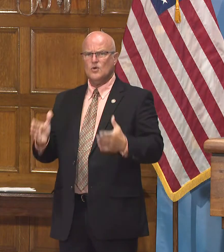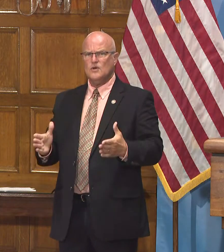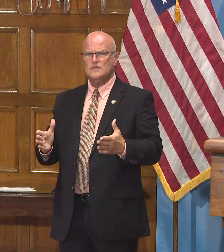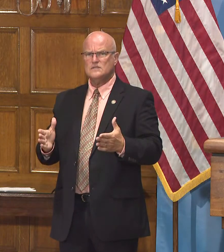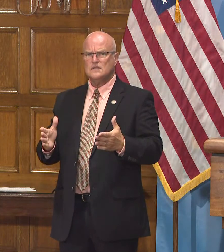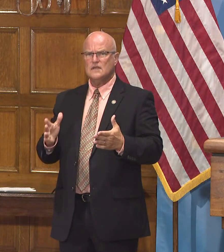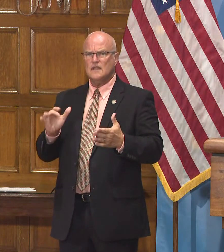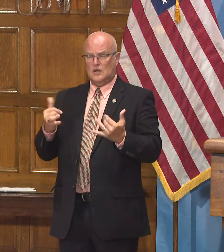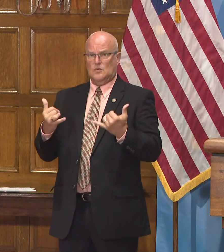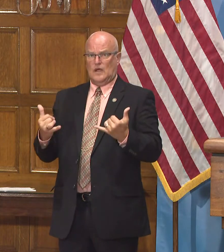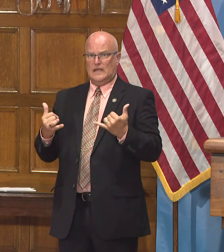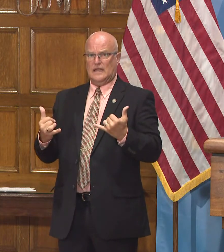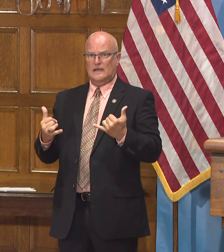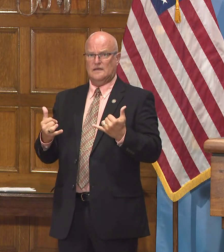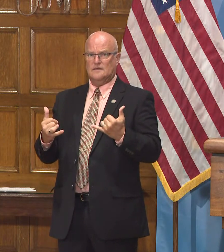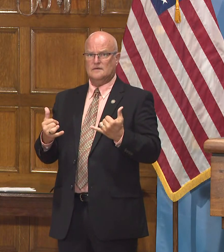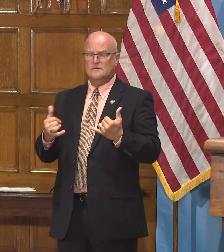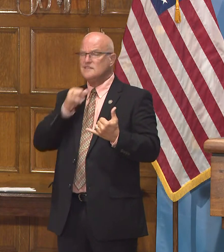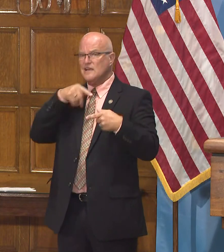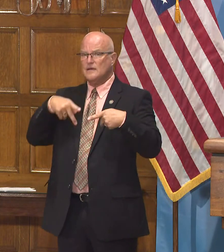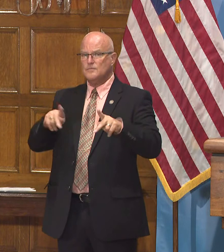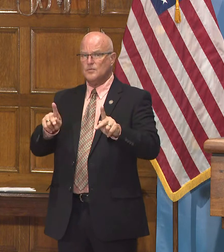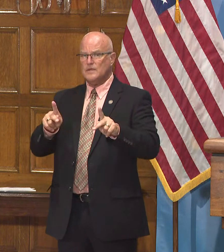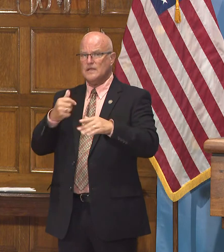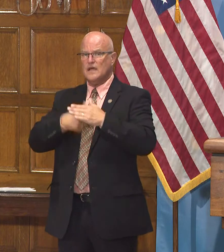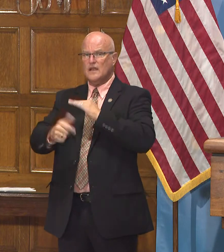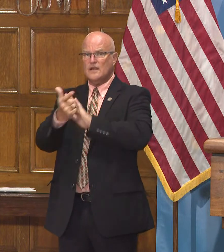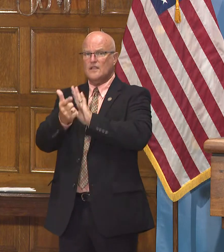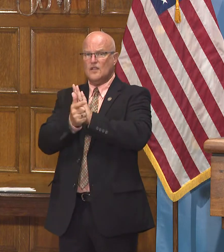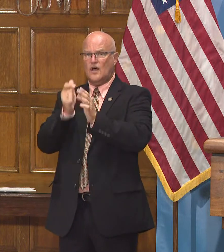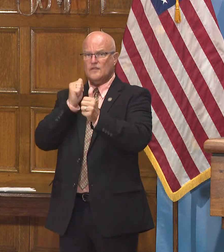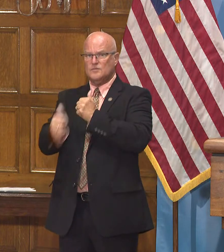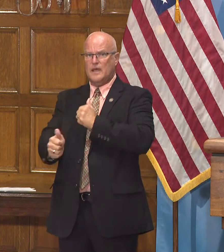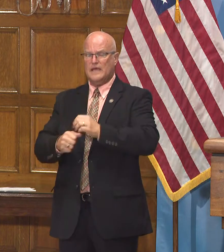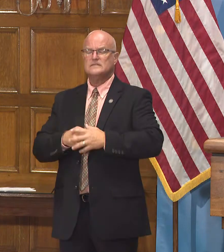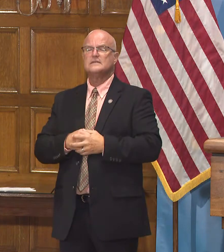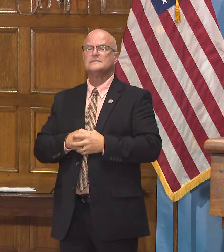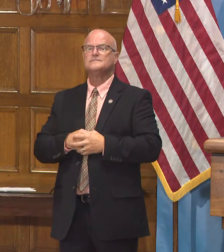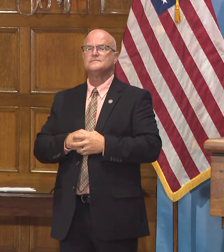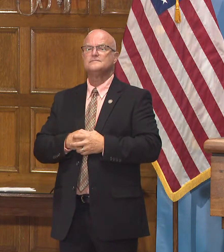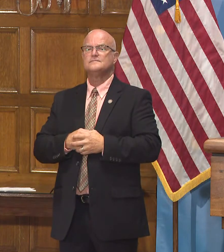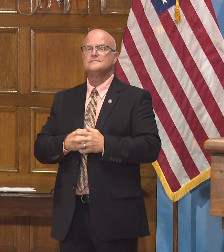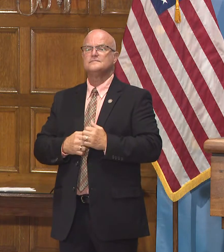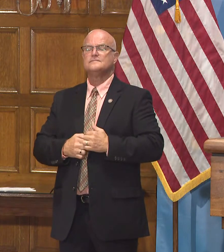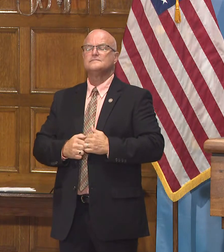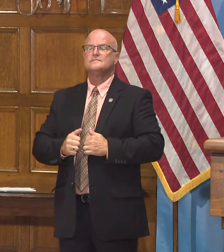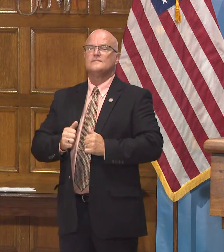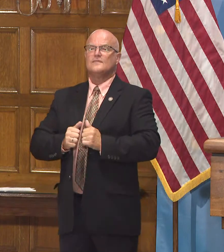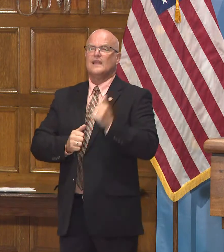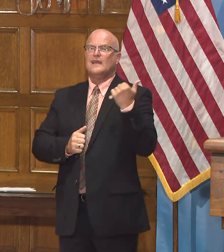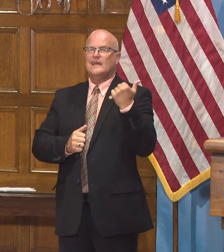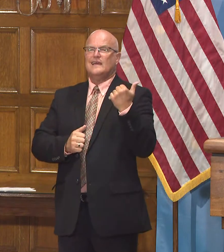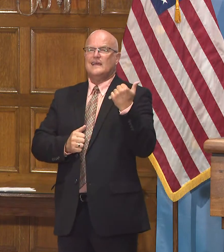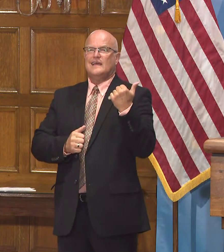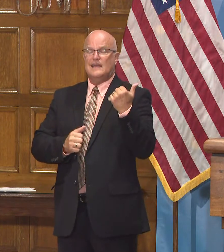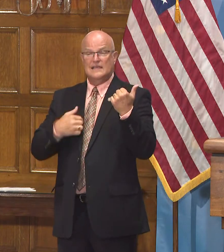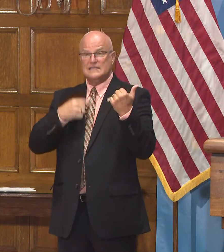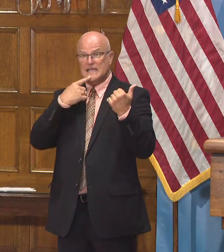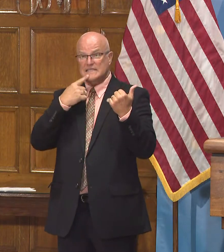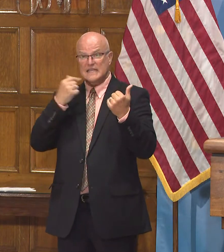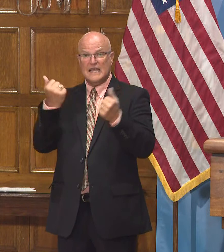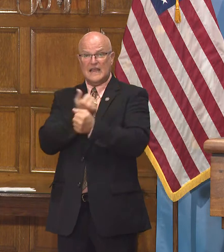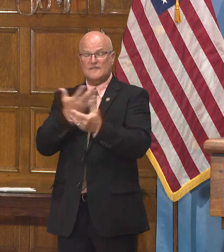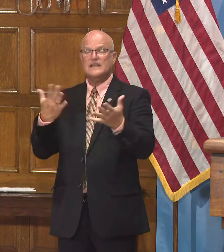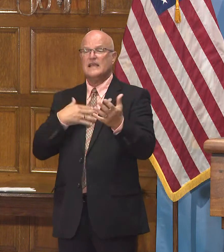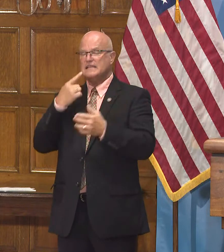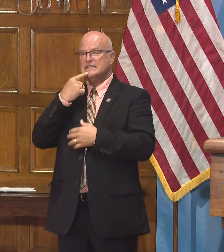you know, right now they're not allowed to do that under the law that was passed? Well, everything is, as I said in